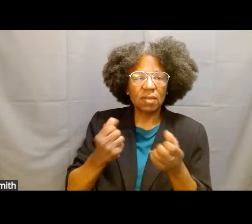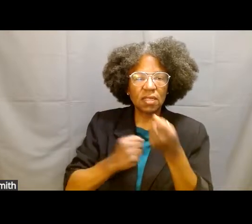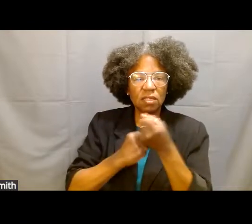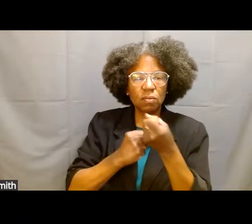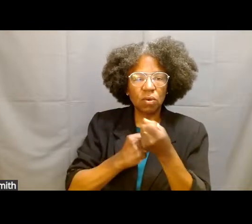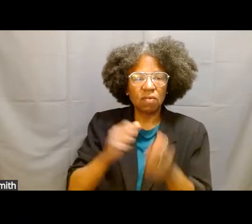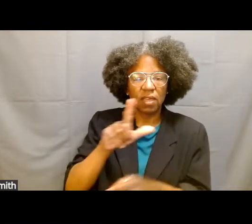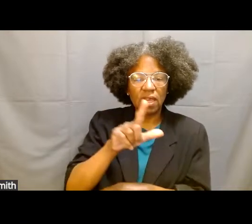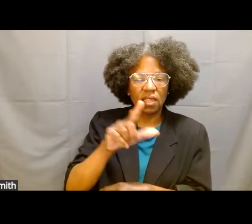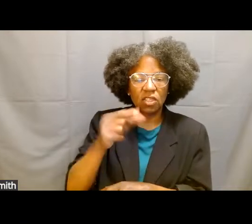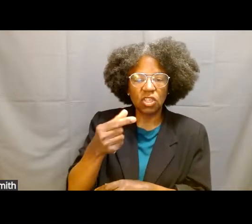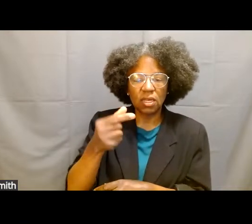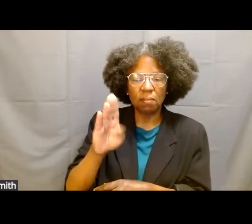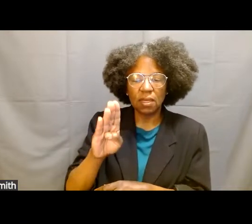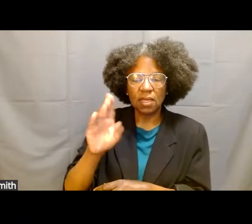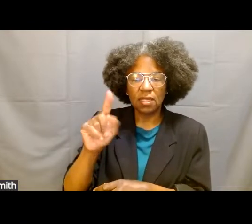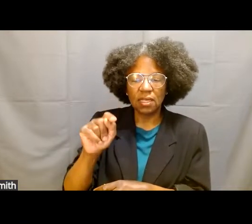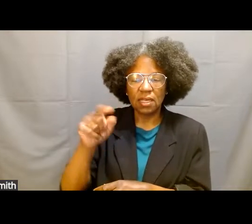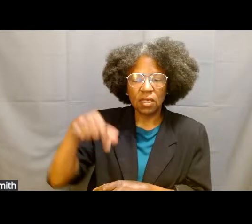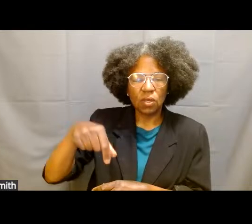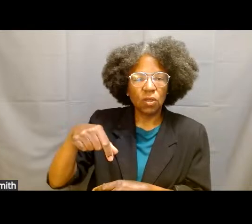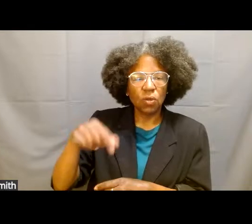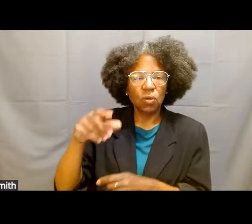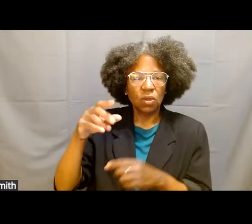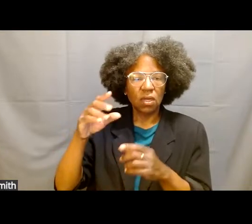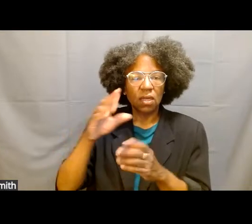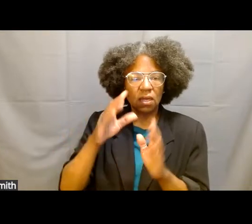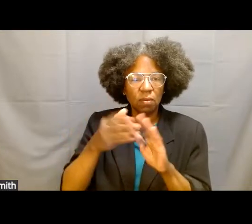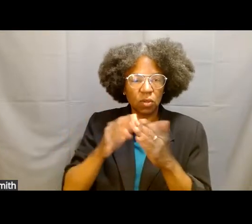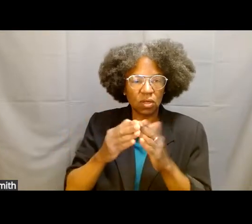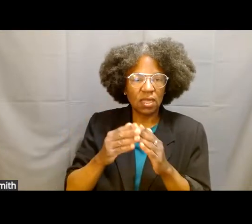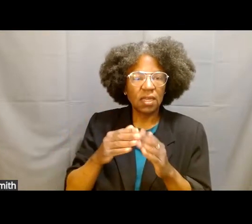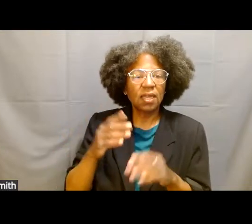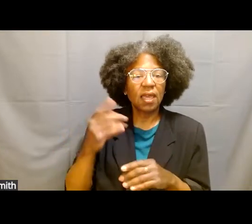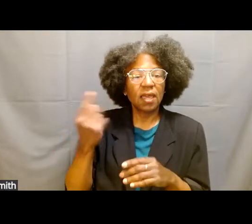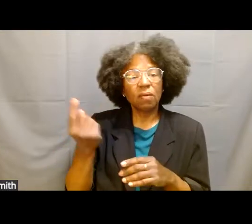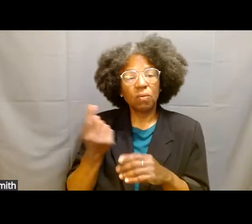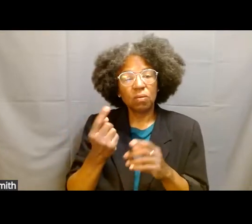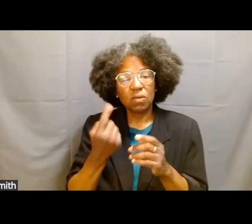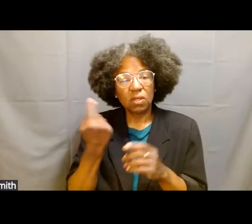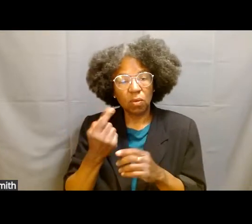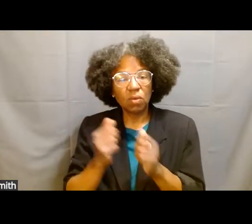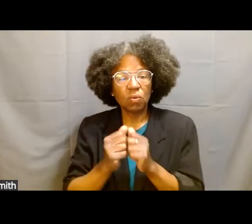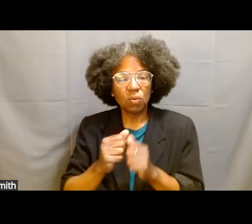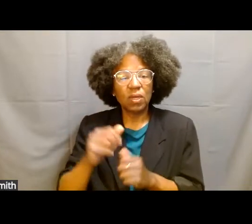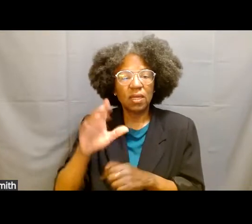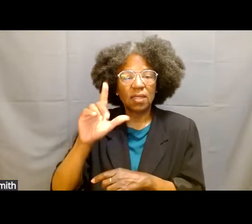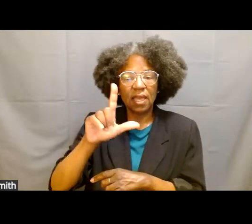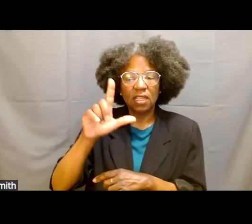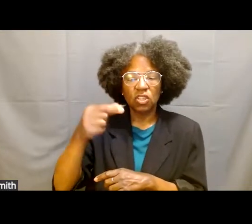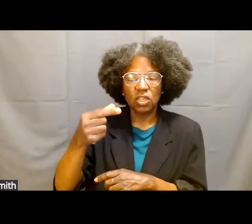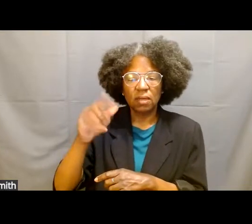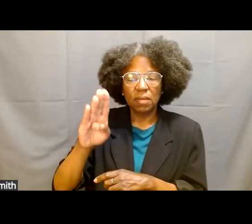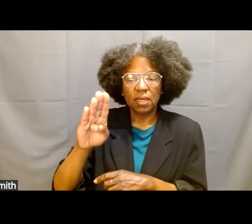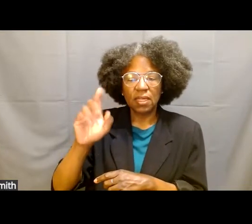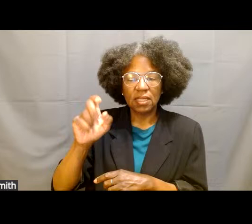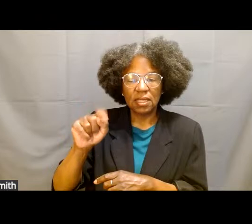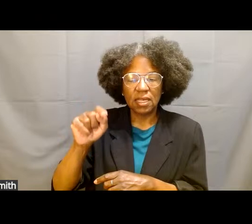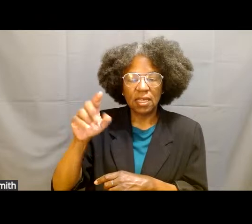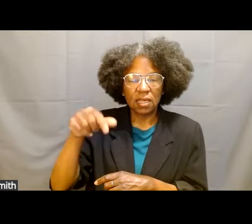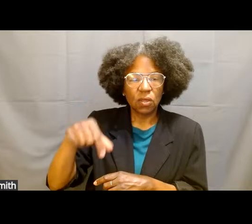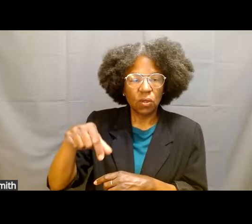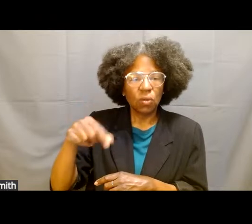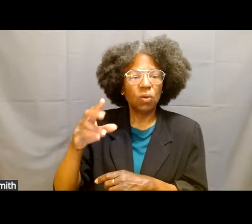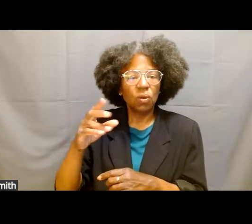LGBTQ community. And as somebody with LGBTQ loved ones and friends, I just really want to say how much